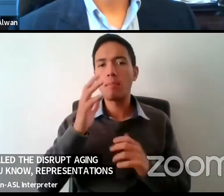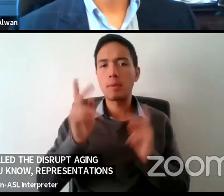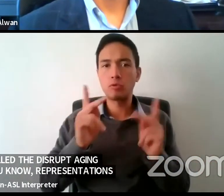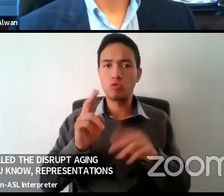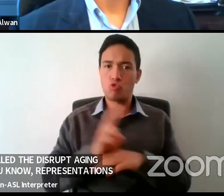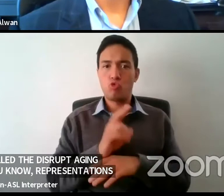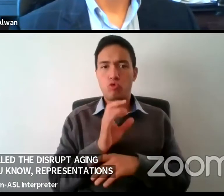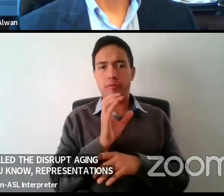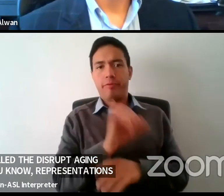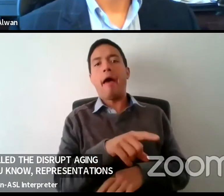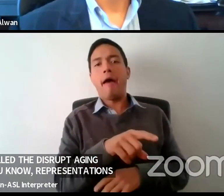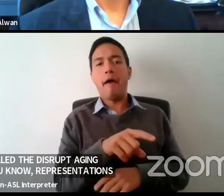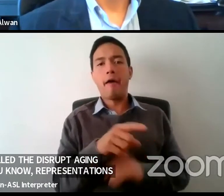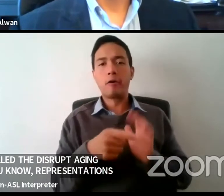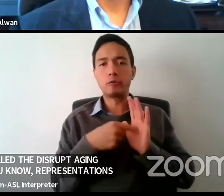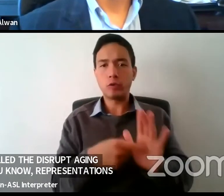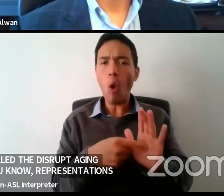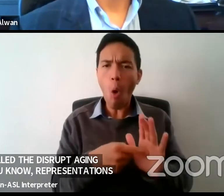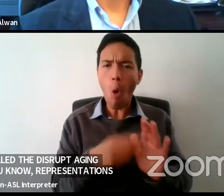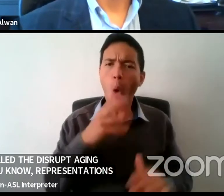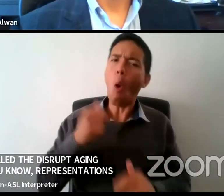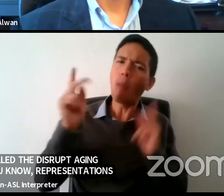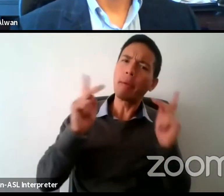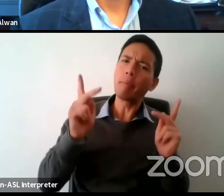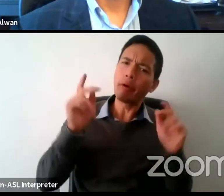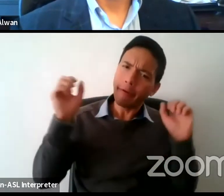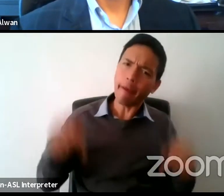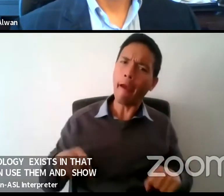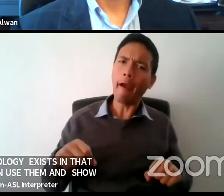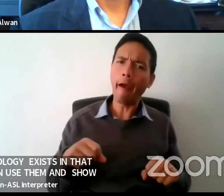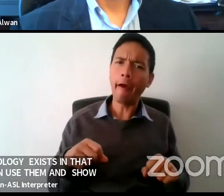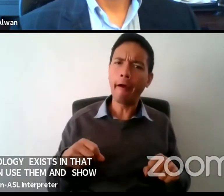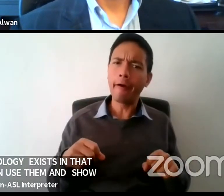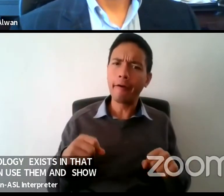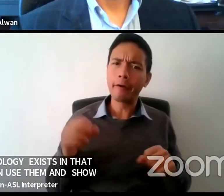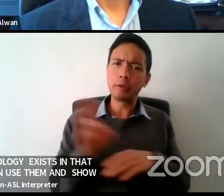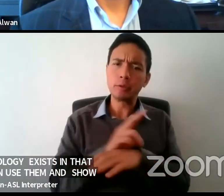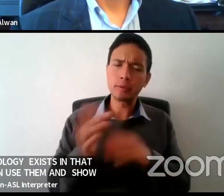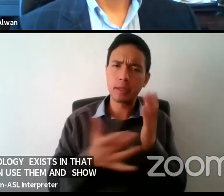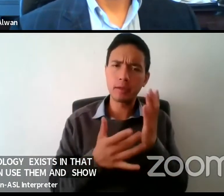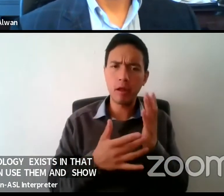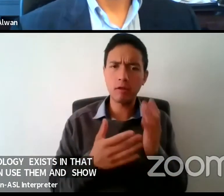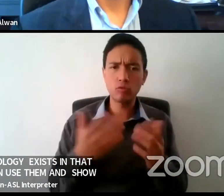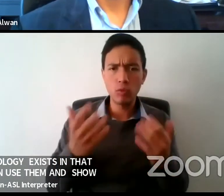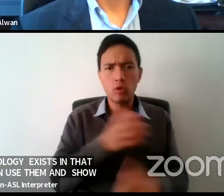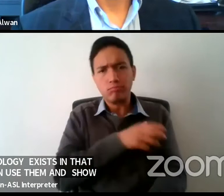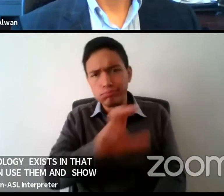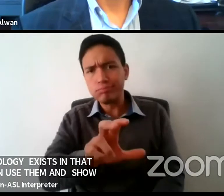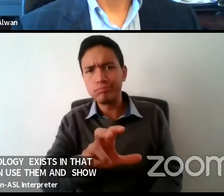and show great, empowered, images